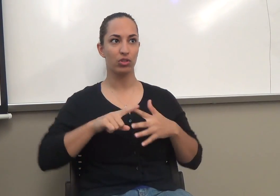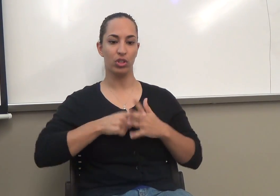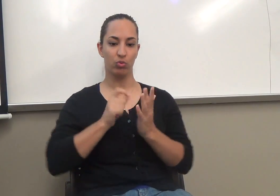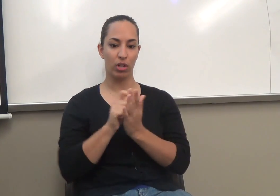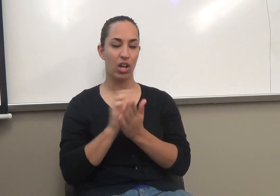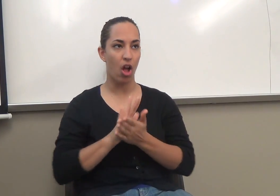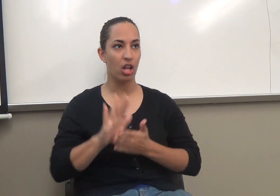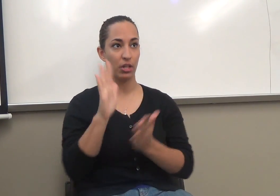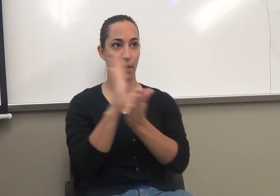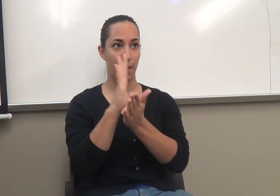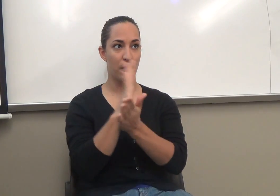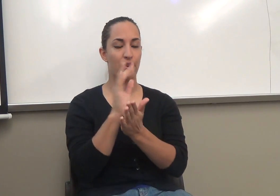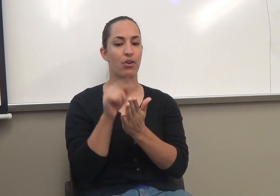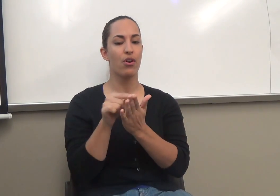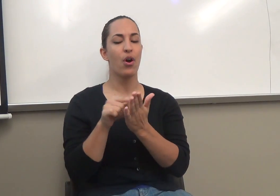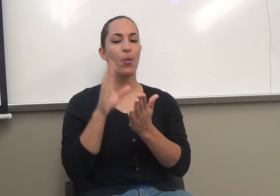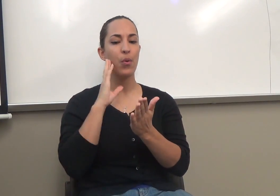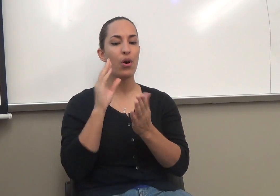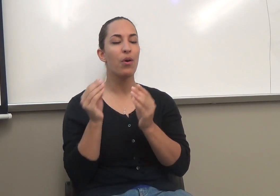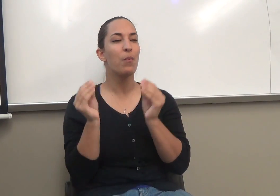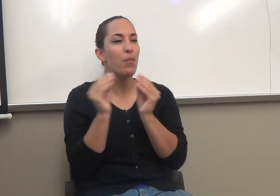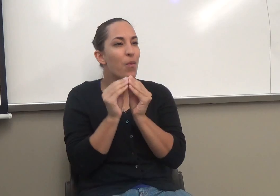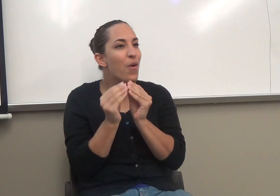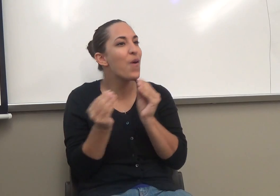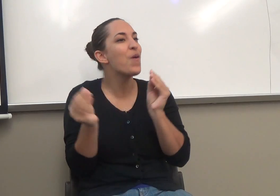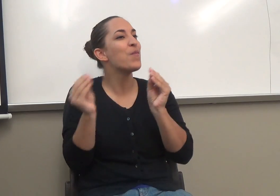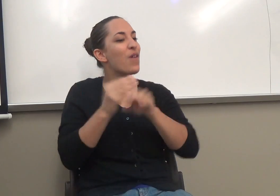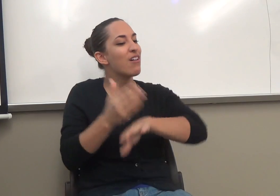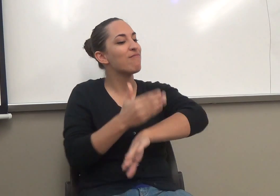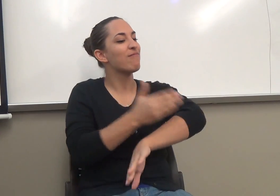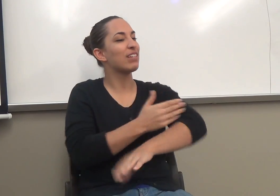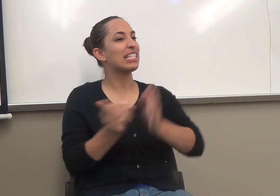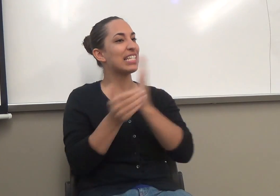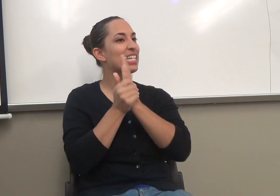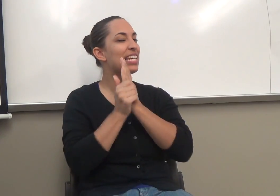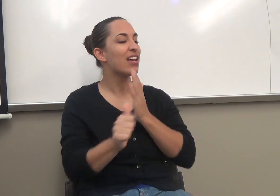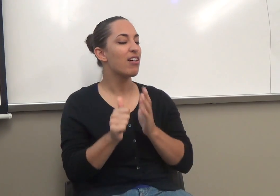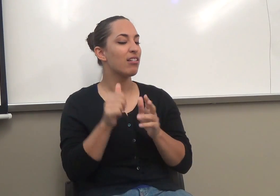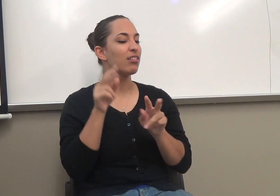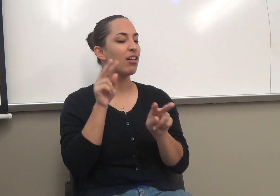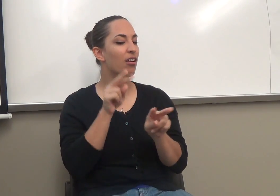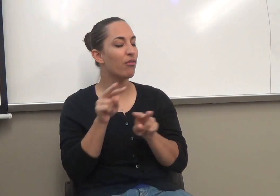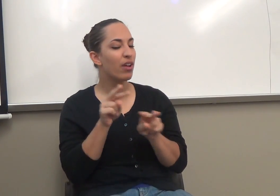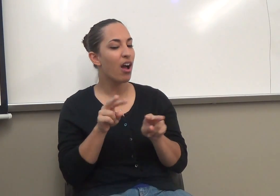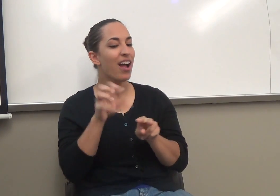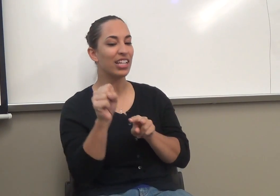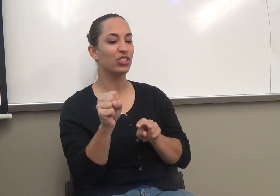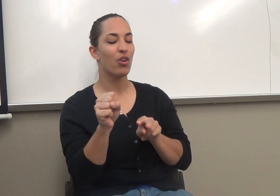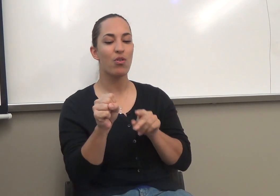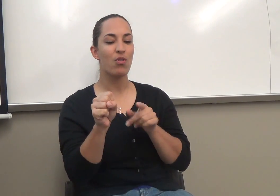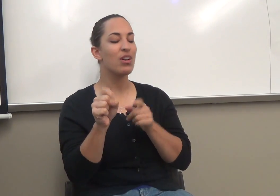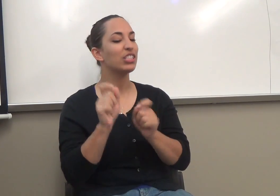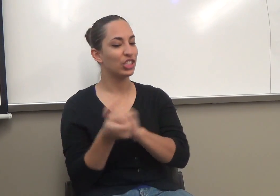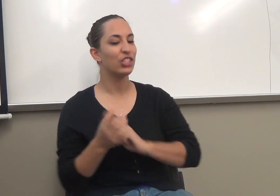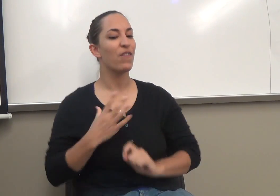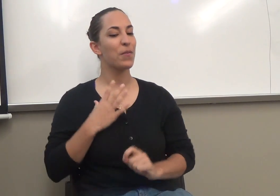in listening to your ear, kind of, for this informal language.